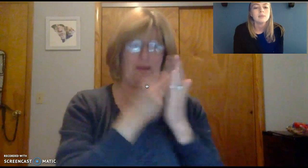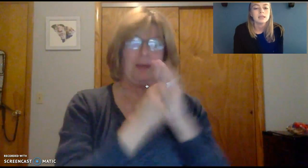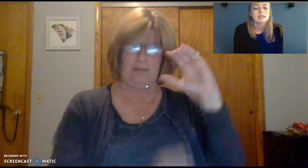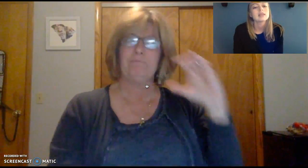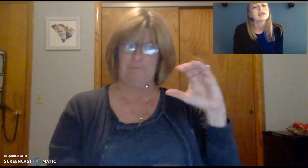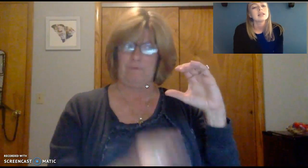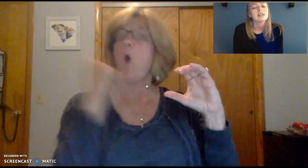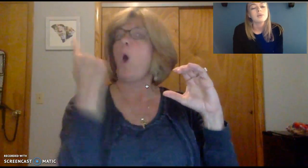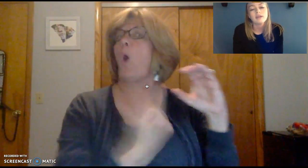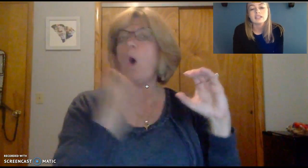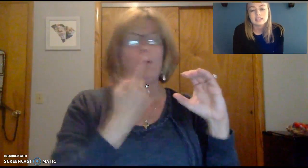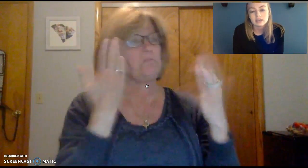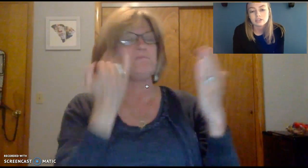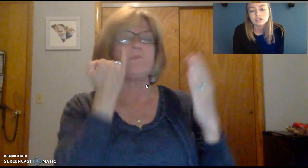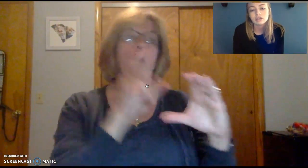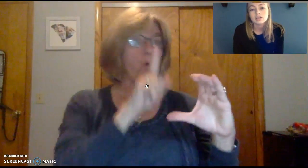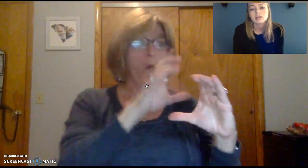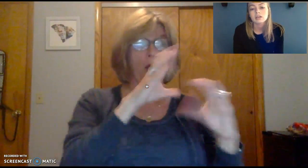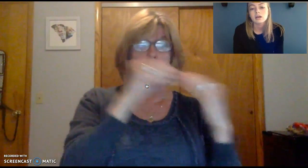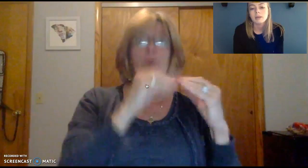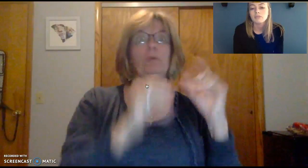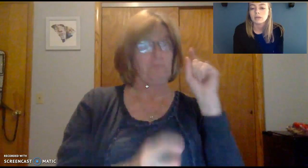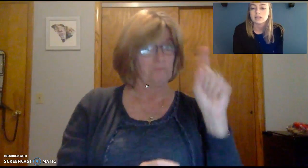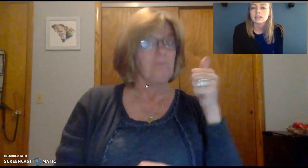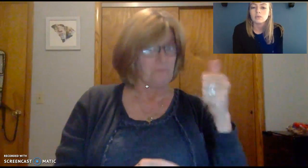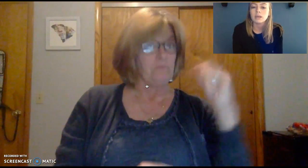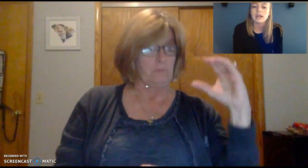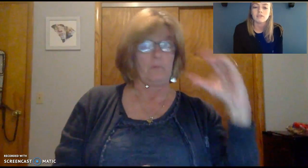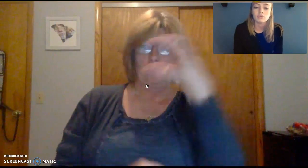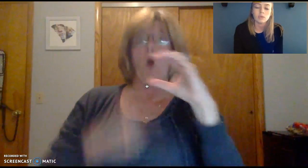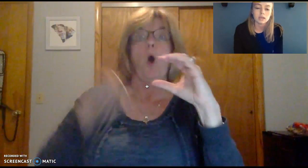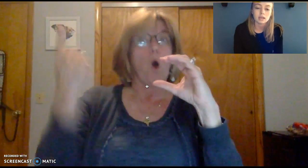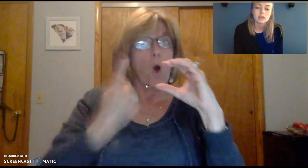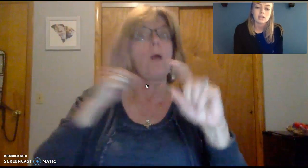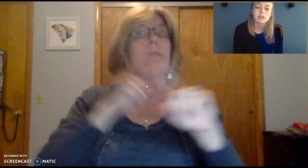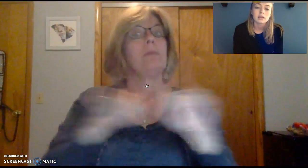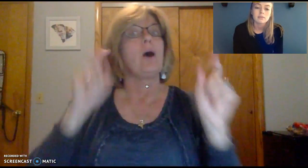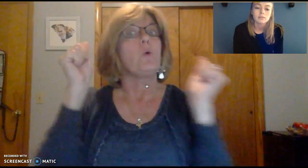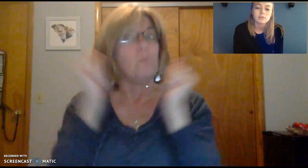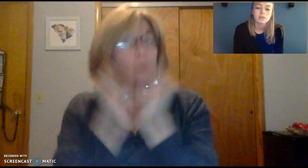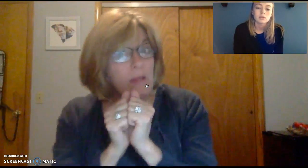And that means that they would have a standard amount of money that they would make every week.